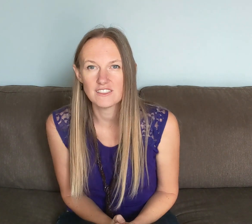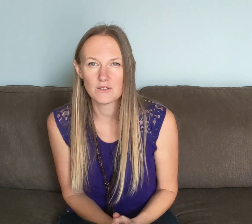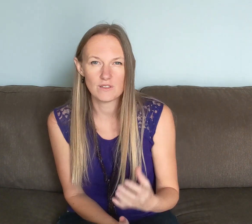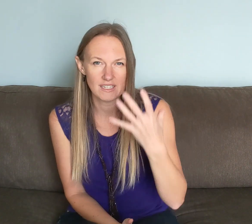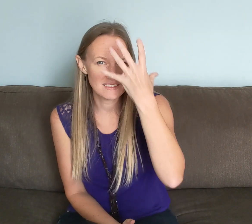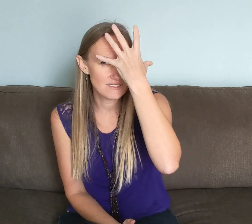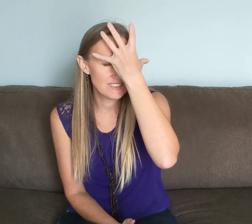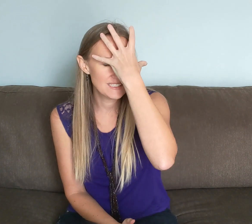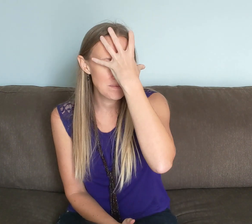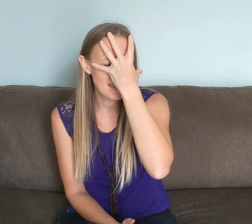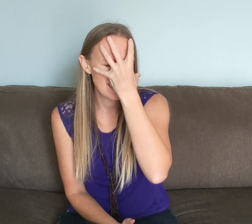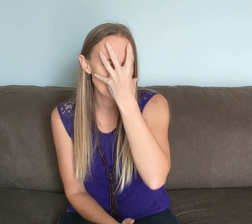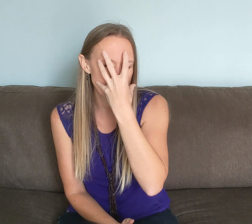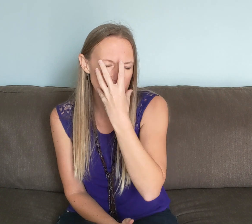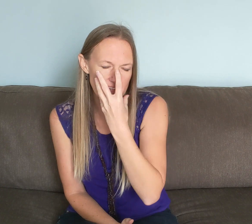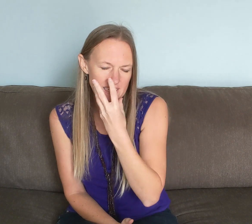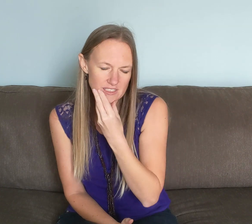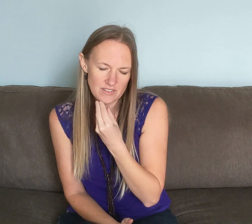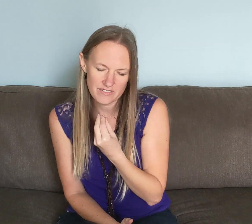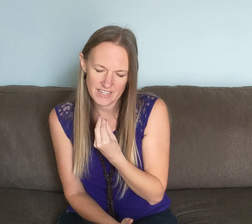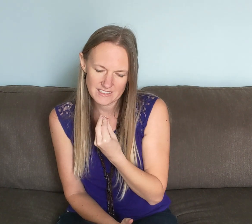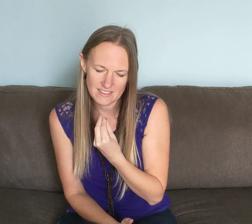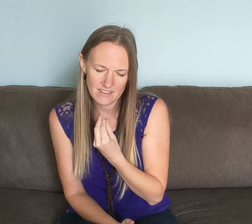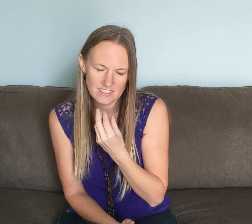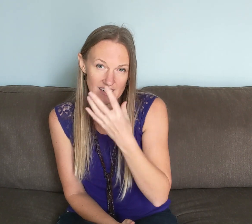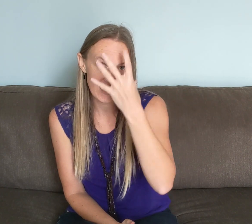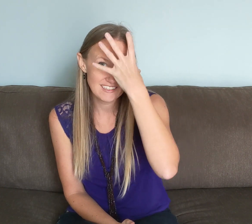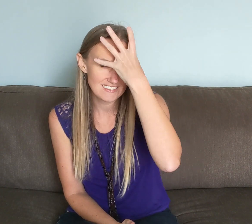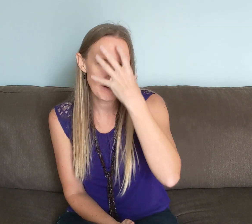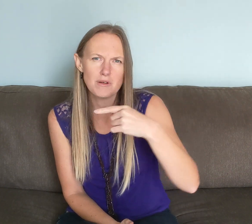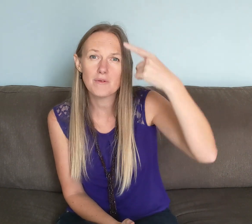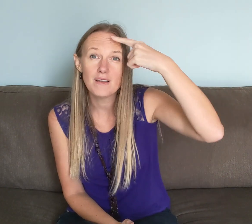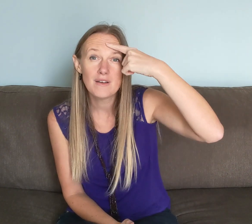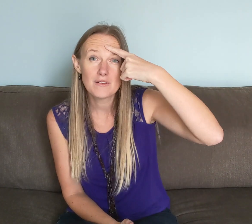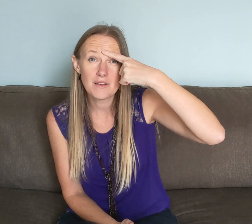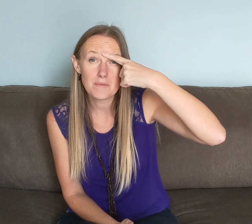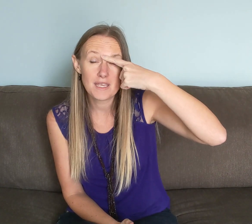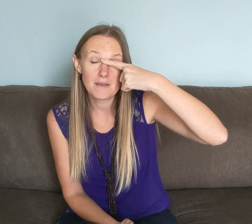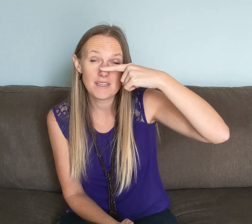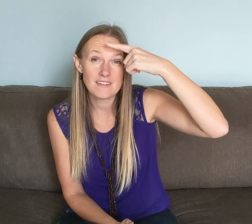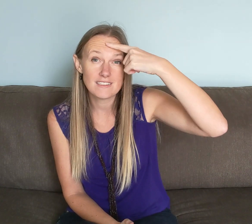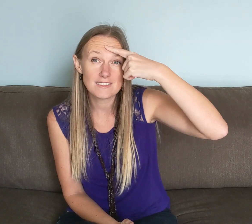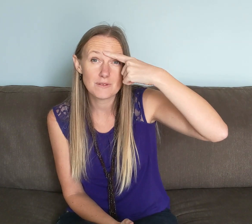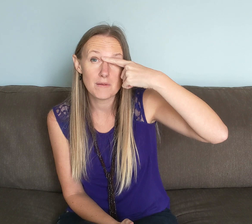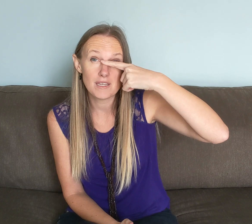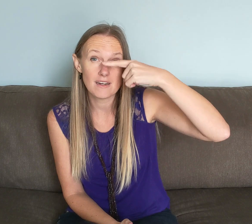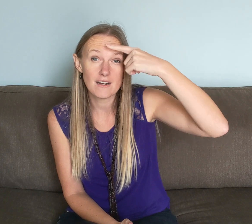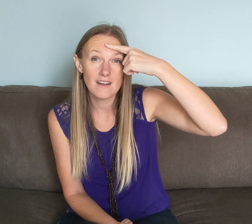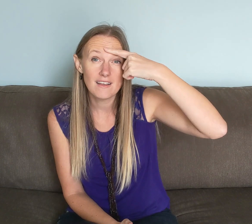you're holding. So for sleeping, it's just bring your hands over your face and close your eyes. Remember when you had a baby and you could just rub here and